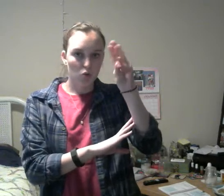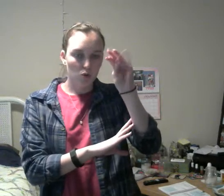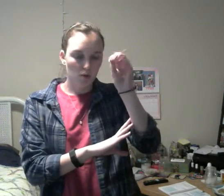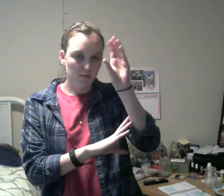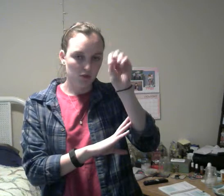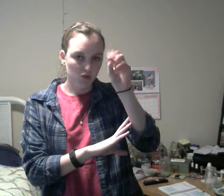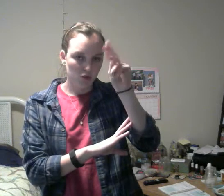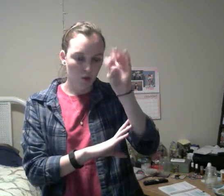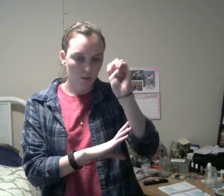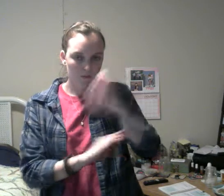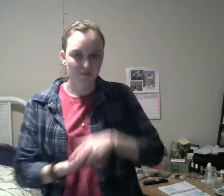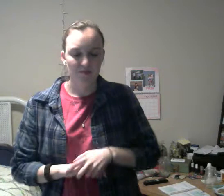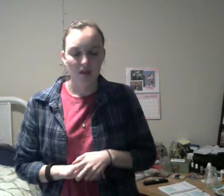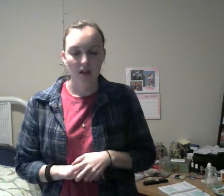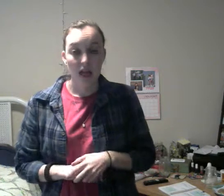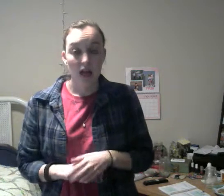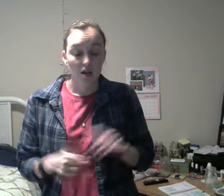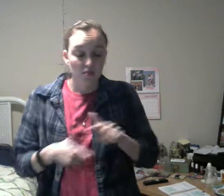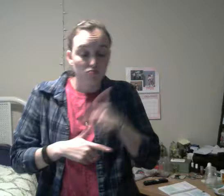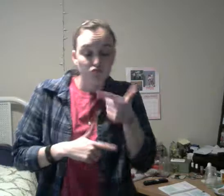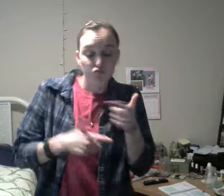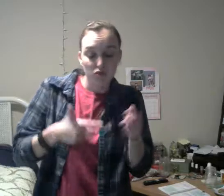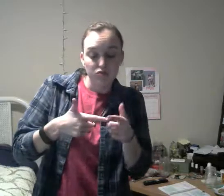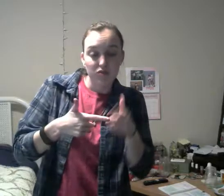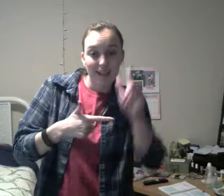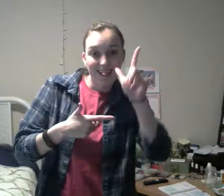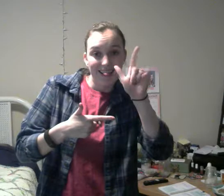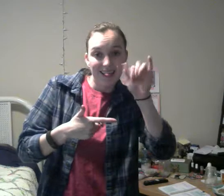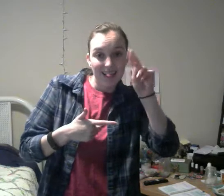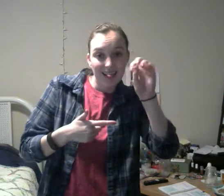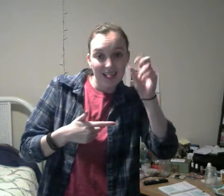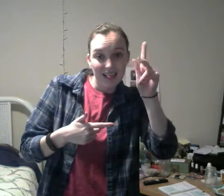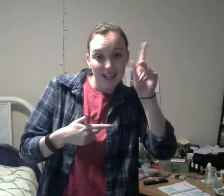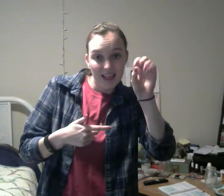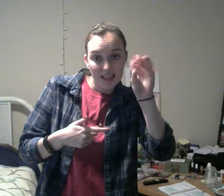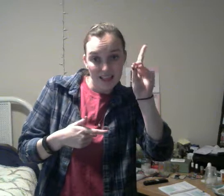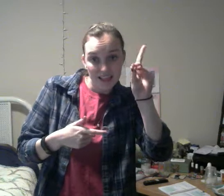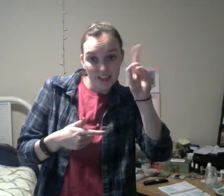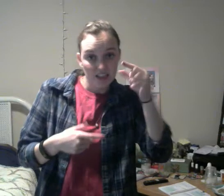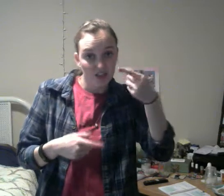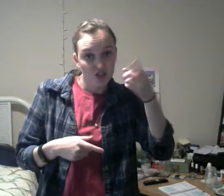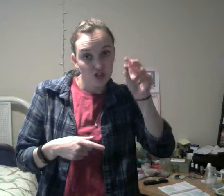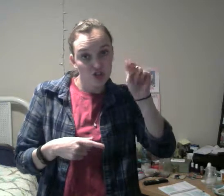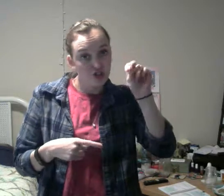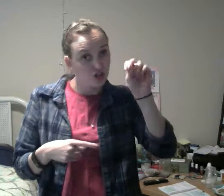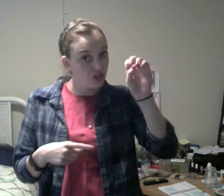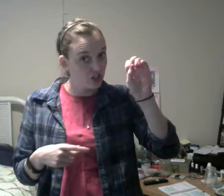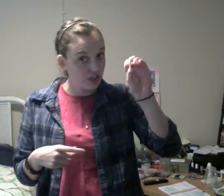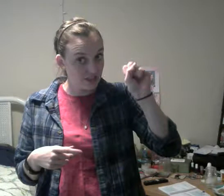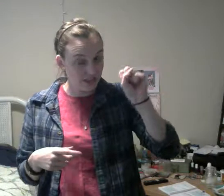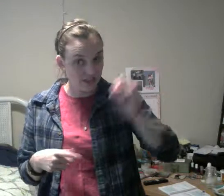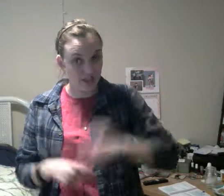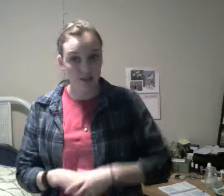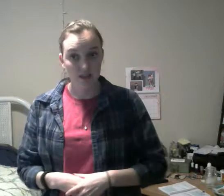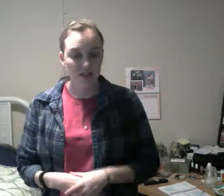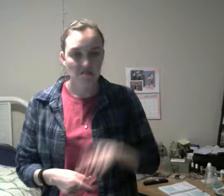for them because you get these weird answers. In other words, we'll find frequency of crossover that's like 17. You couldn't do that with a Punnett